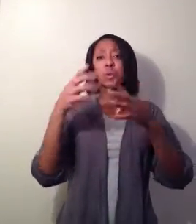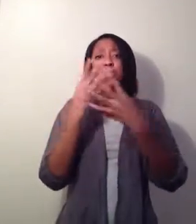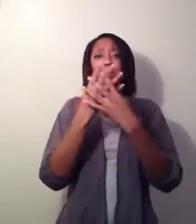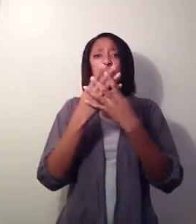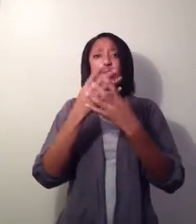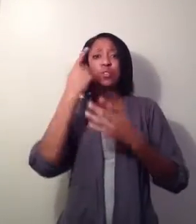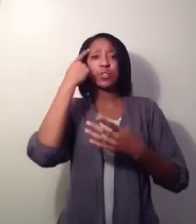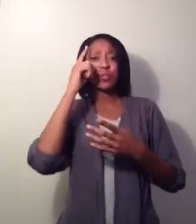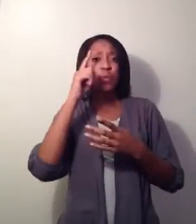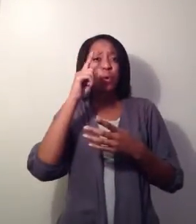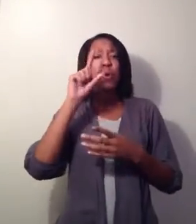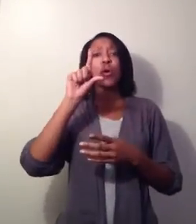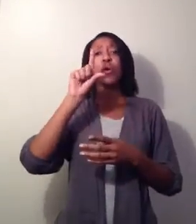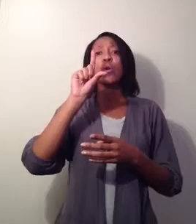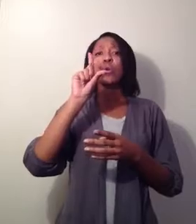crimes. Larceny,